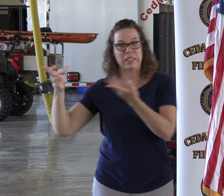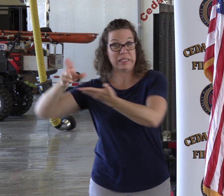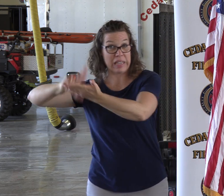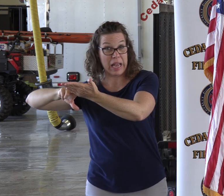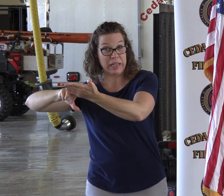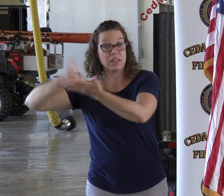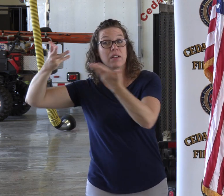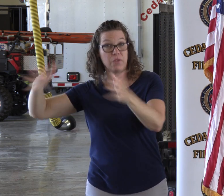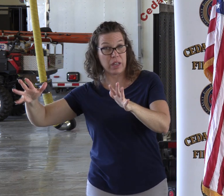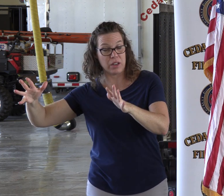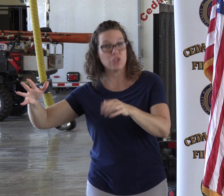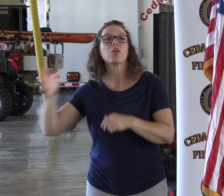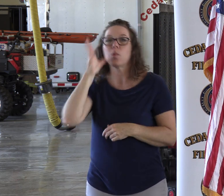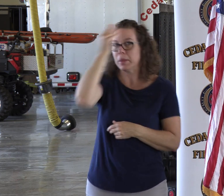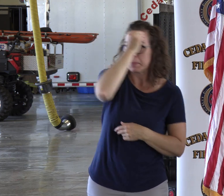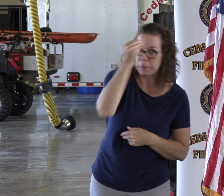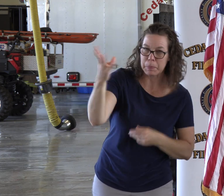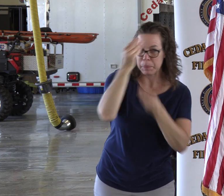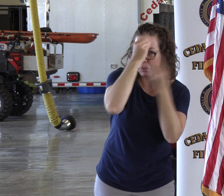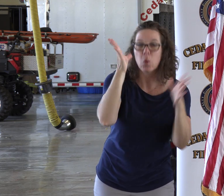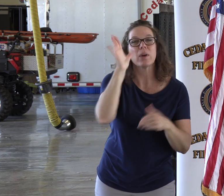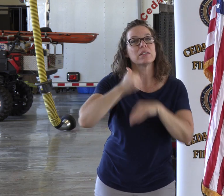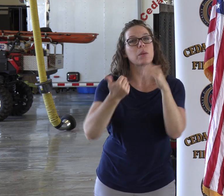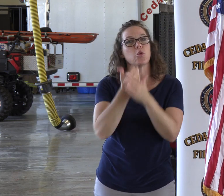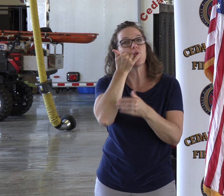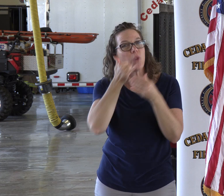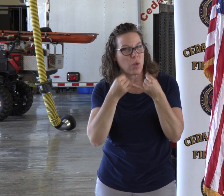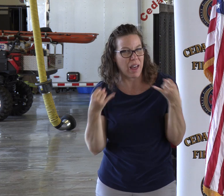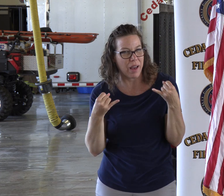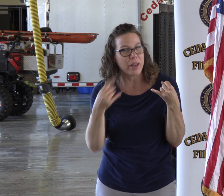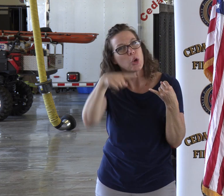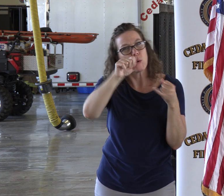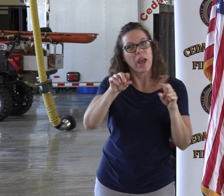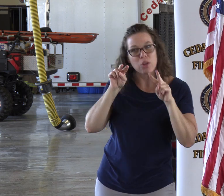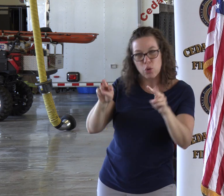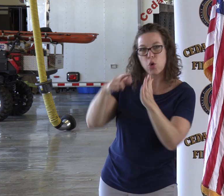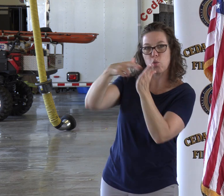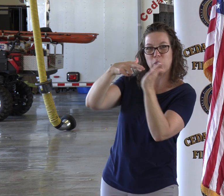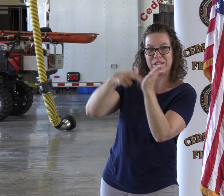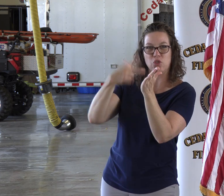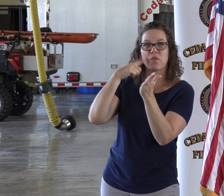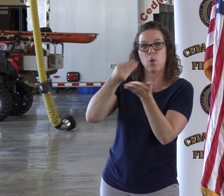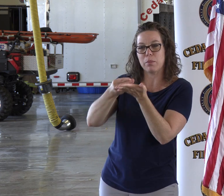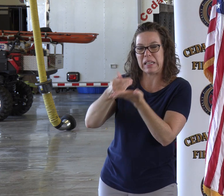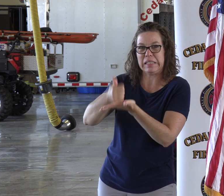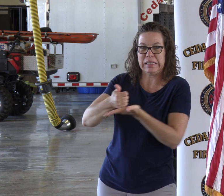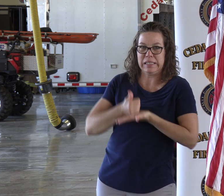but soon FEMA will set up a disaster line, and individuals will be able to go on there and register for